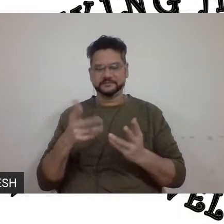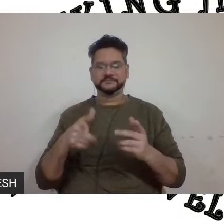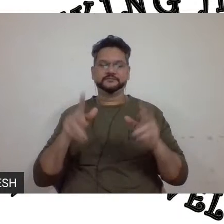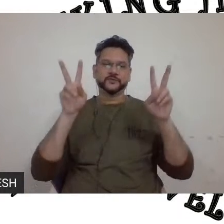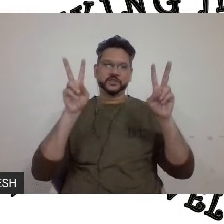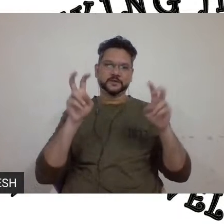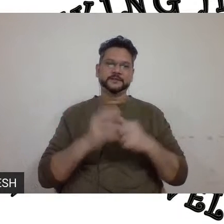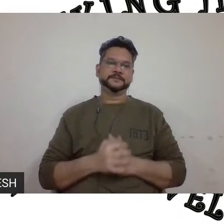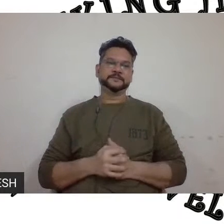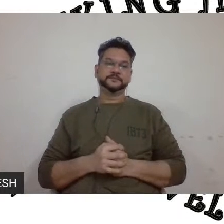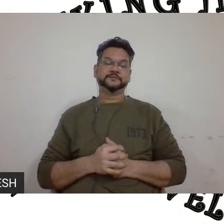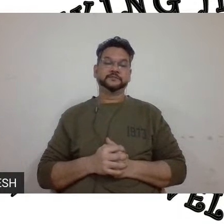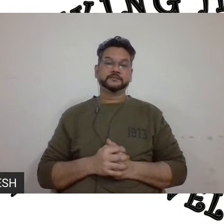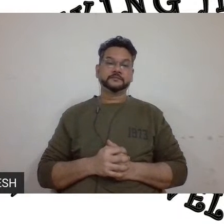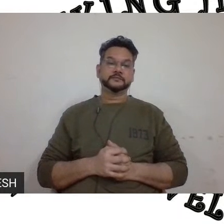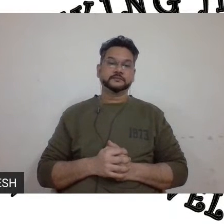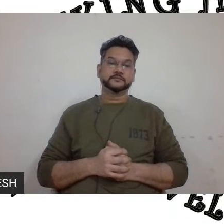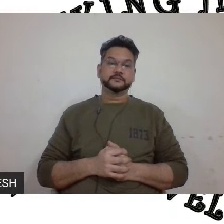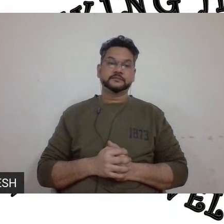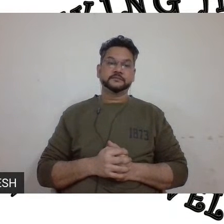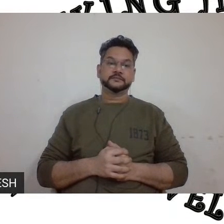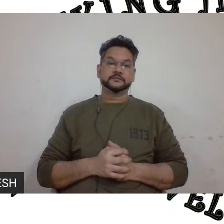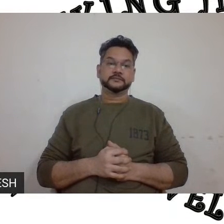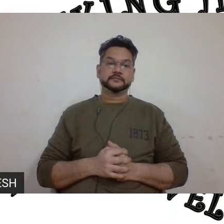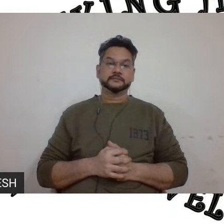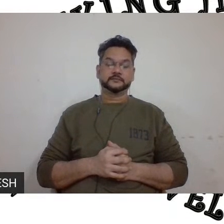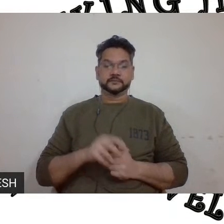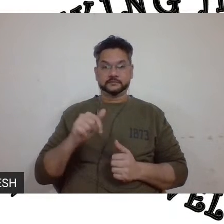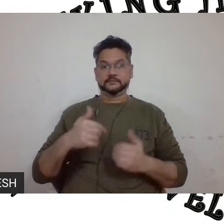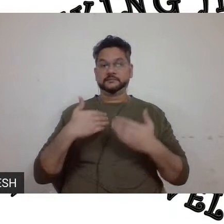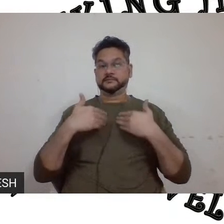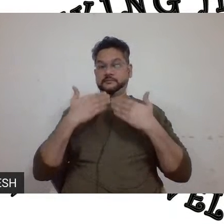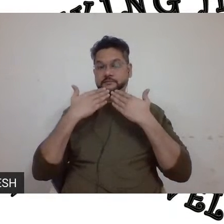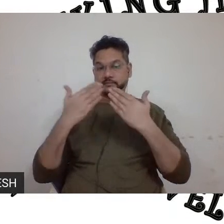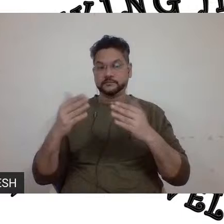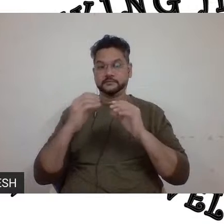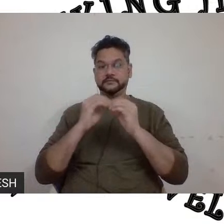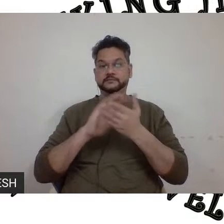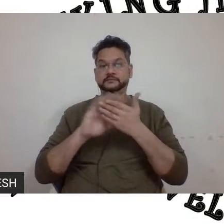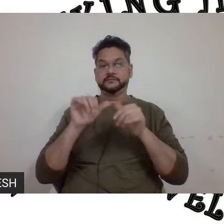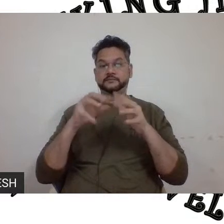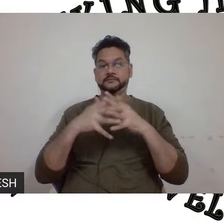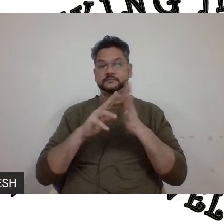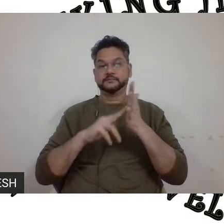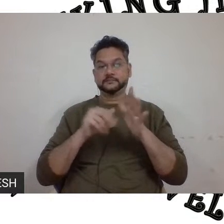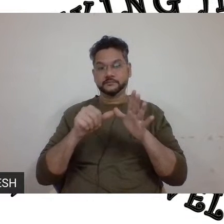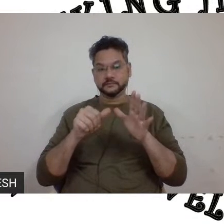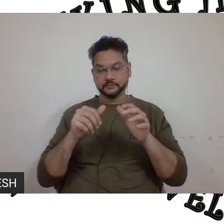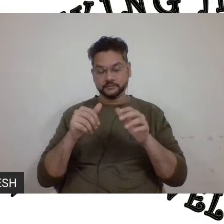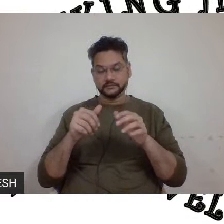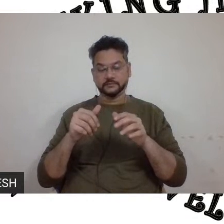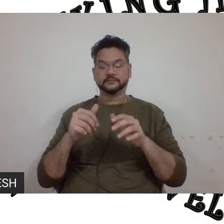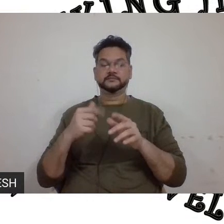I want to extend my thanks to Bhavna as well as the Pragat